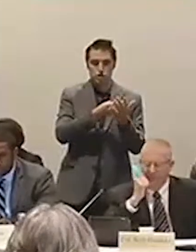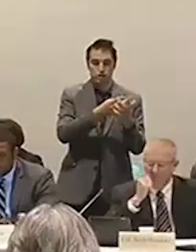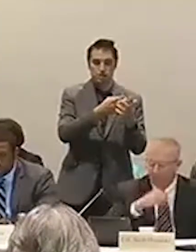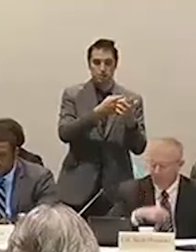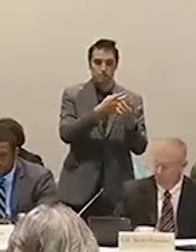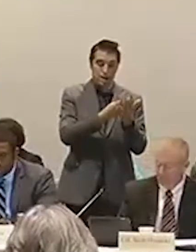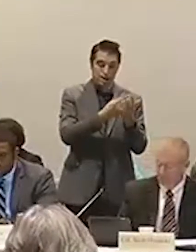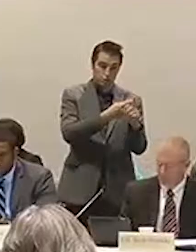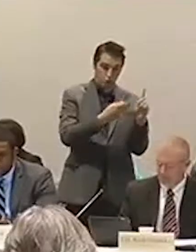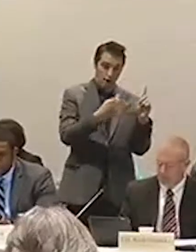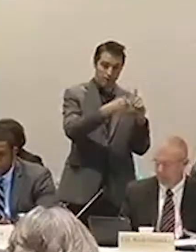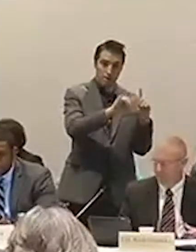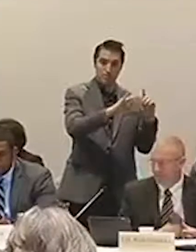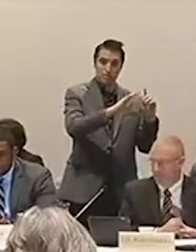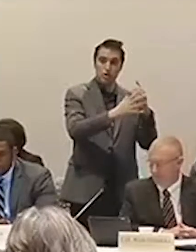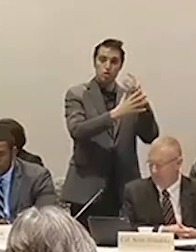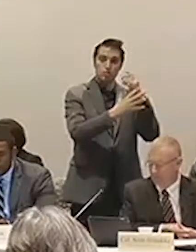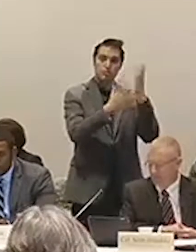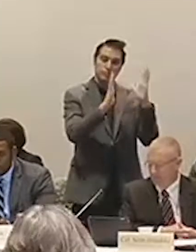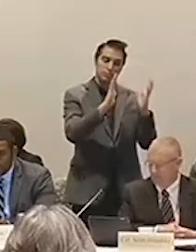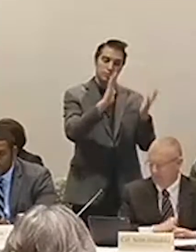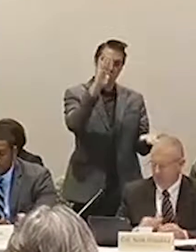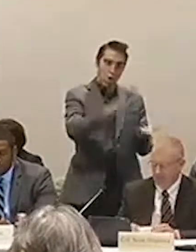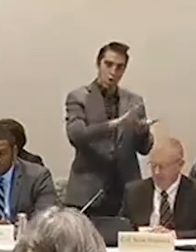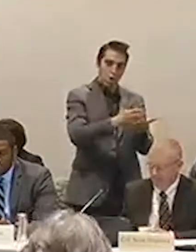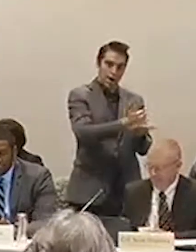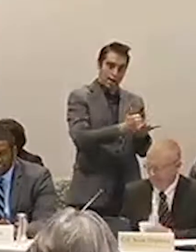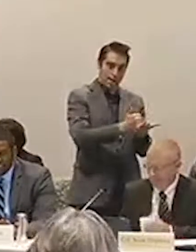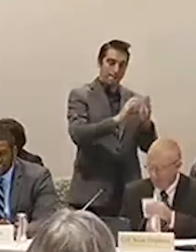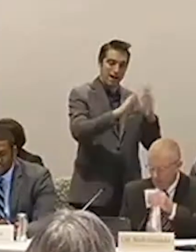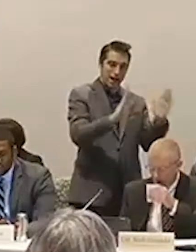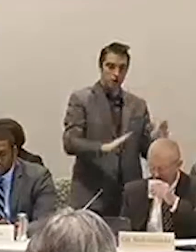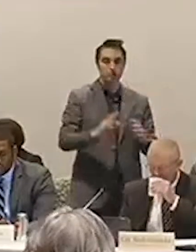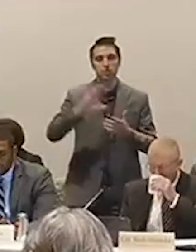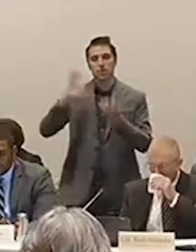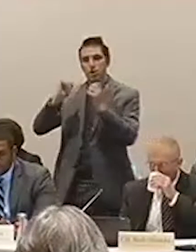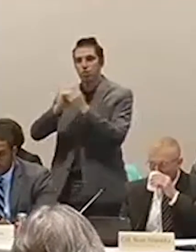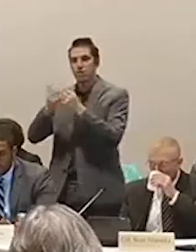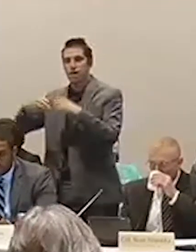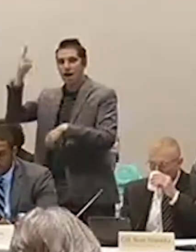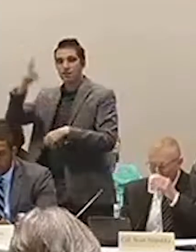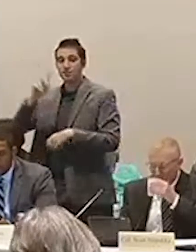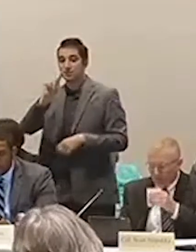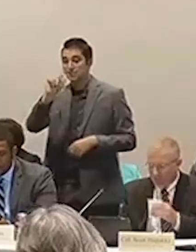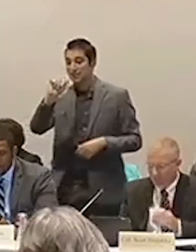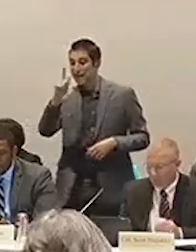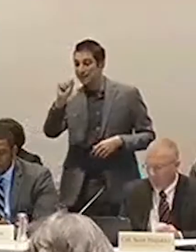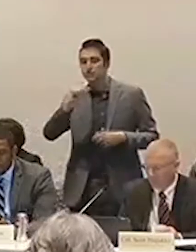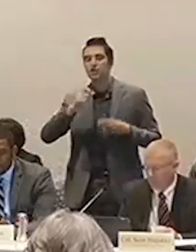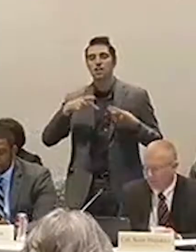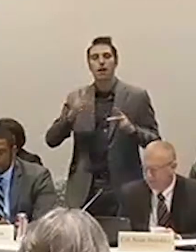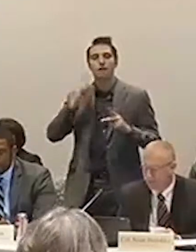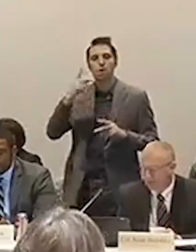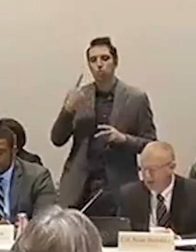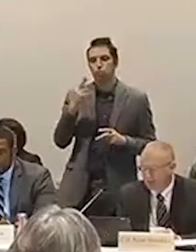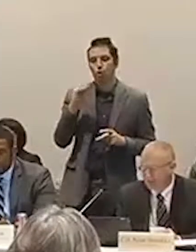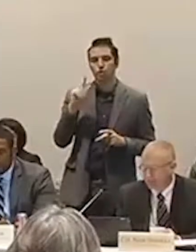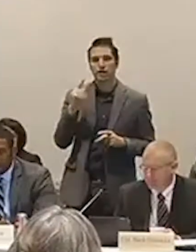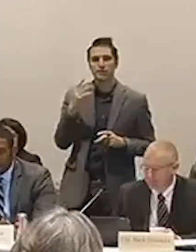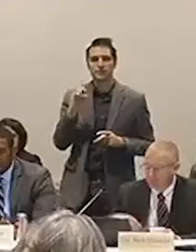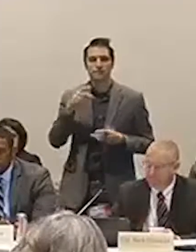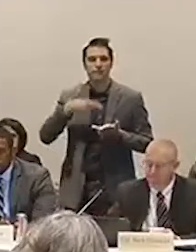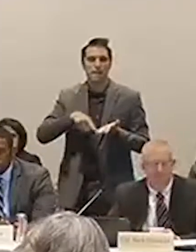the higher-income household. That's just a statistical reality. Taxes, on the other hand, provide a chance for progressive